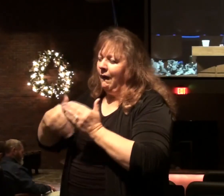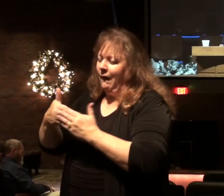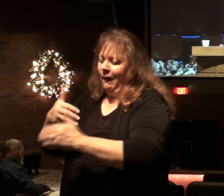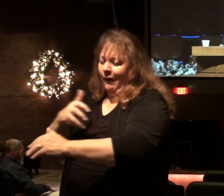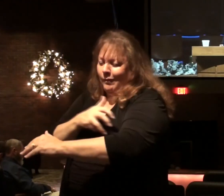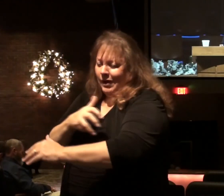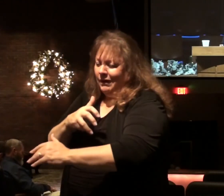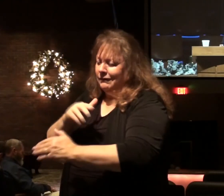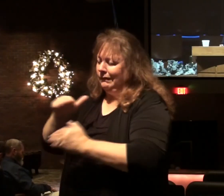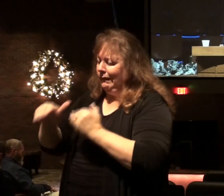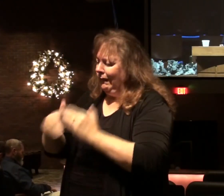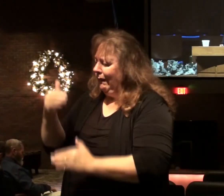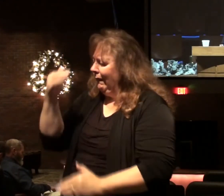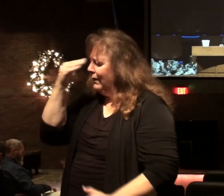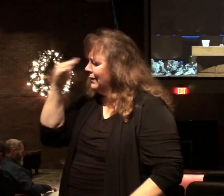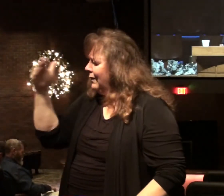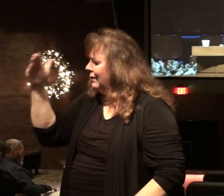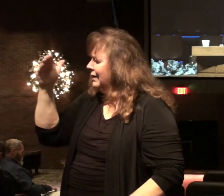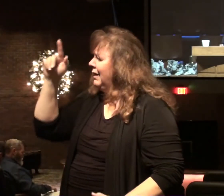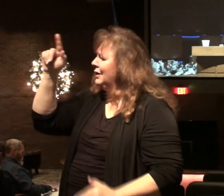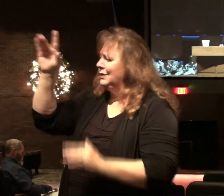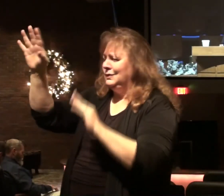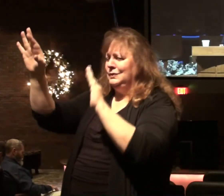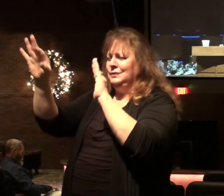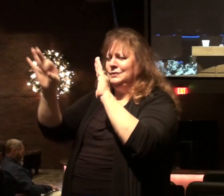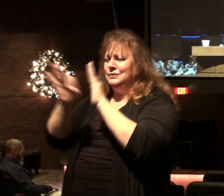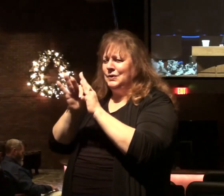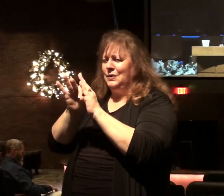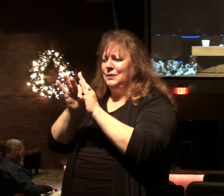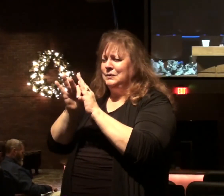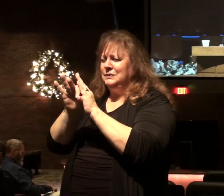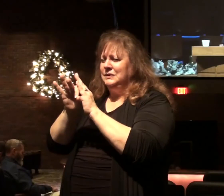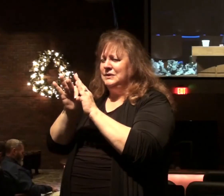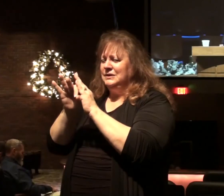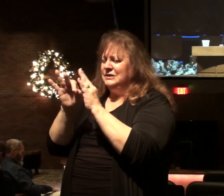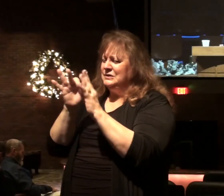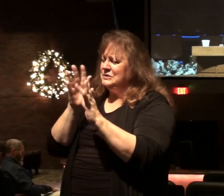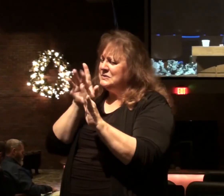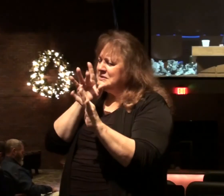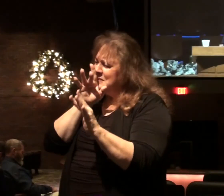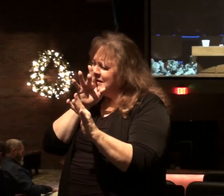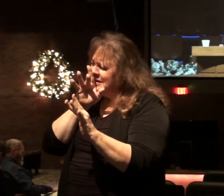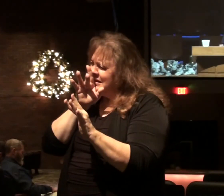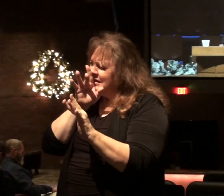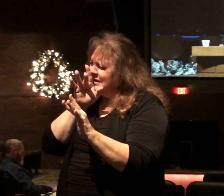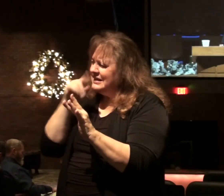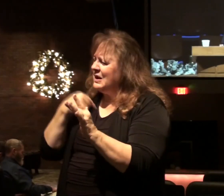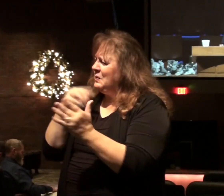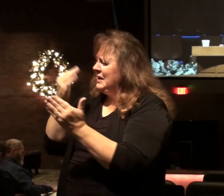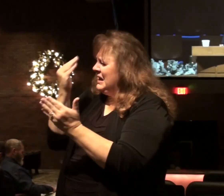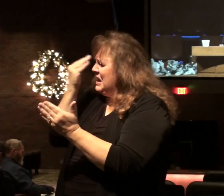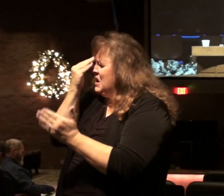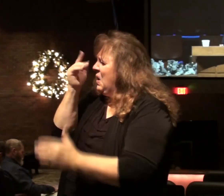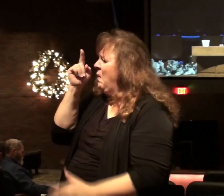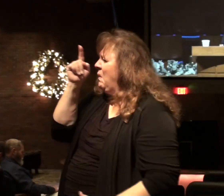omniscient God, has chosen to speak to us, to make yourself known,